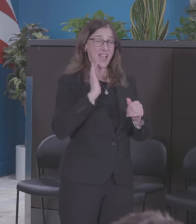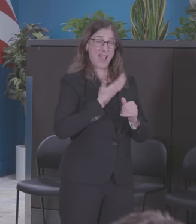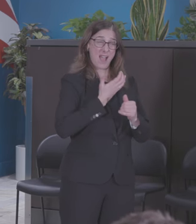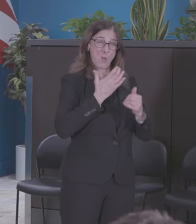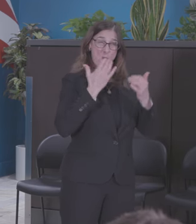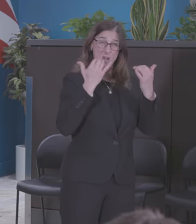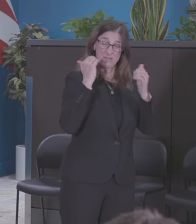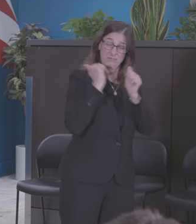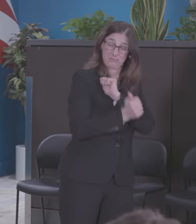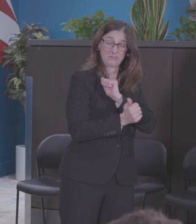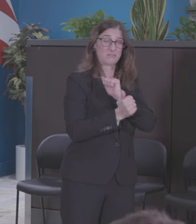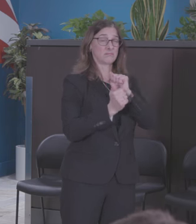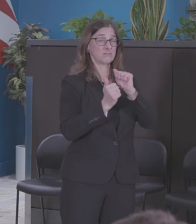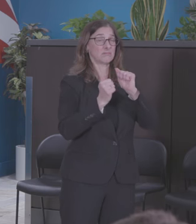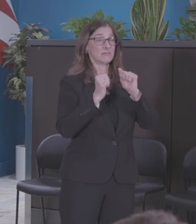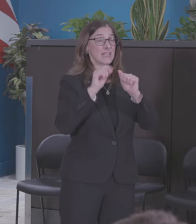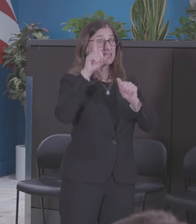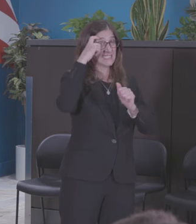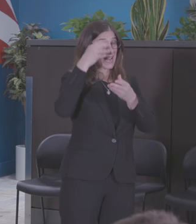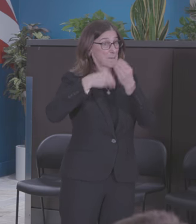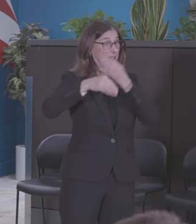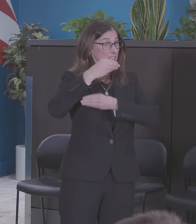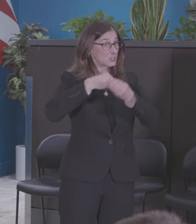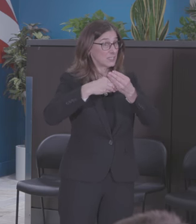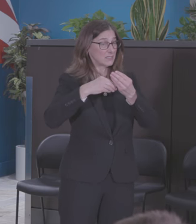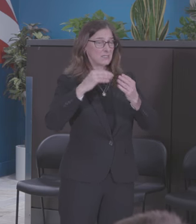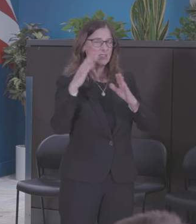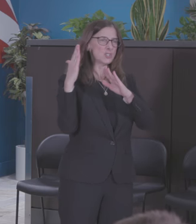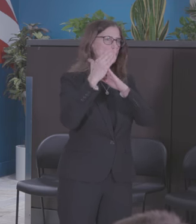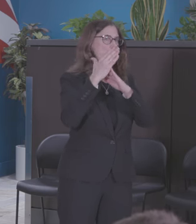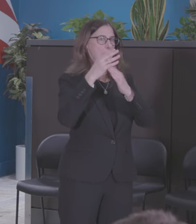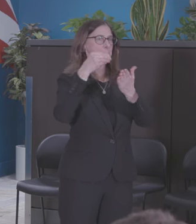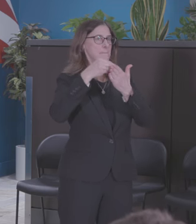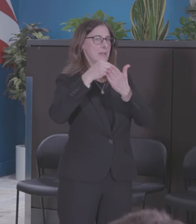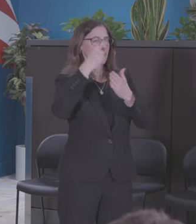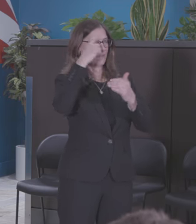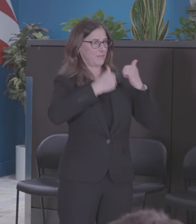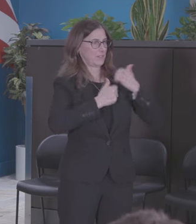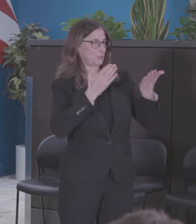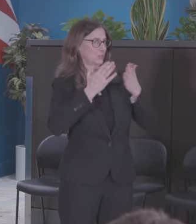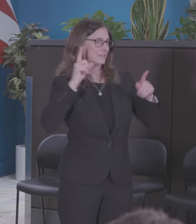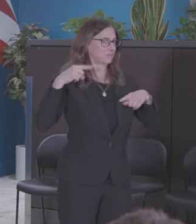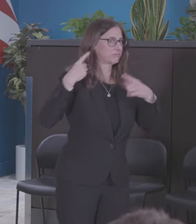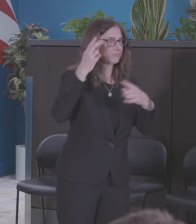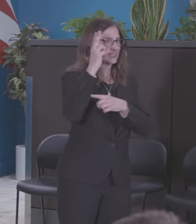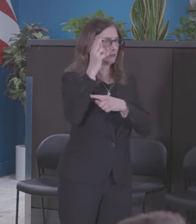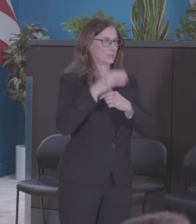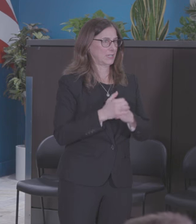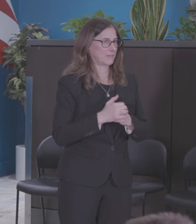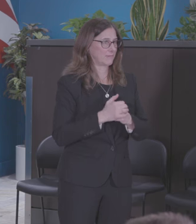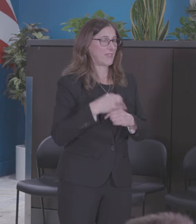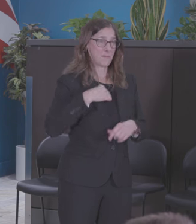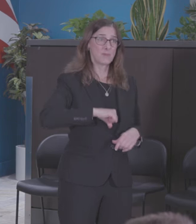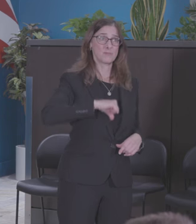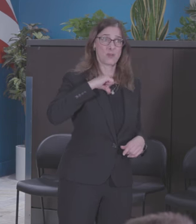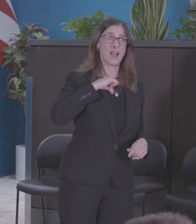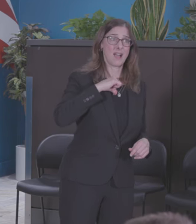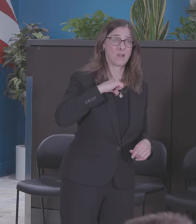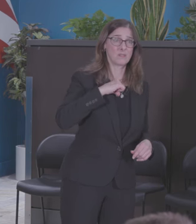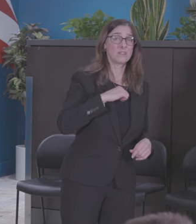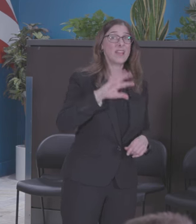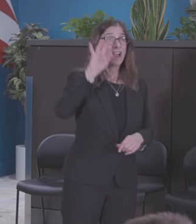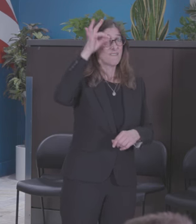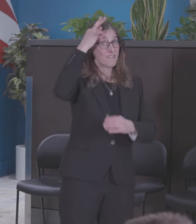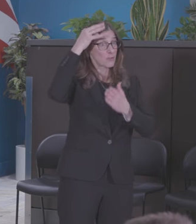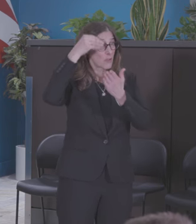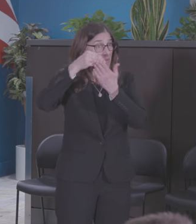ever in our state budget when it comes to veteran services. I'm proud that we secured federal funding and broke ground